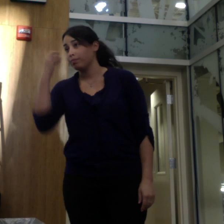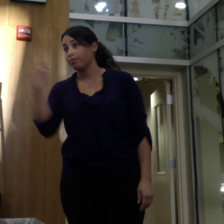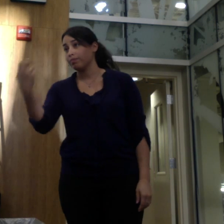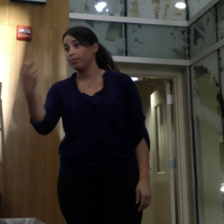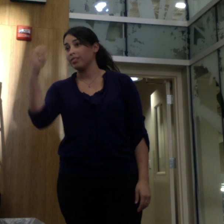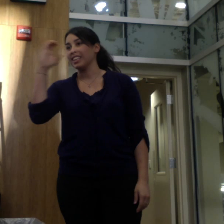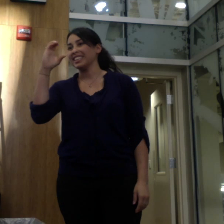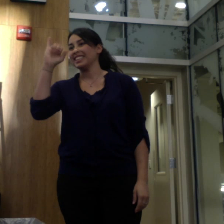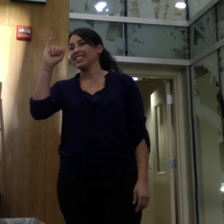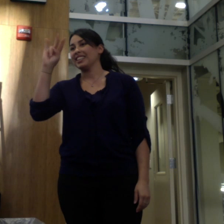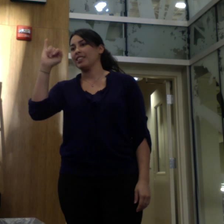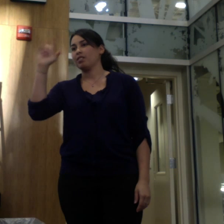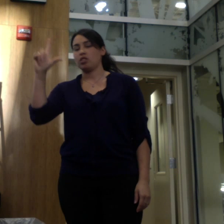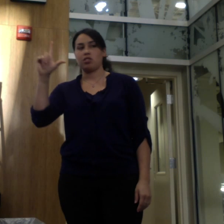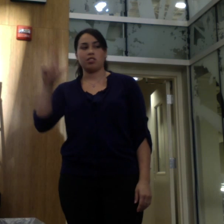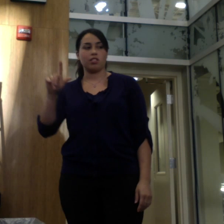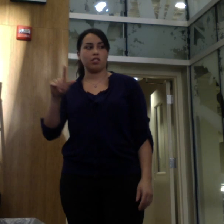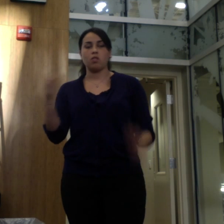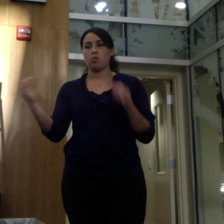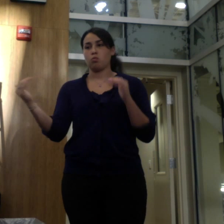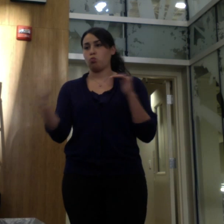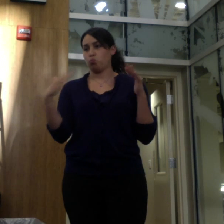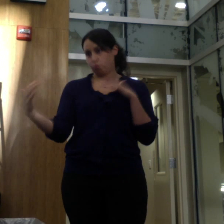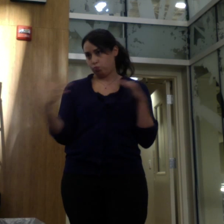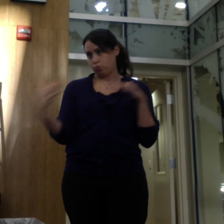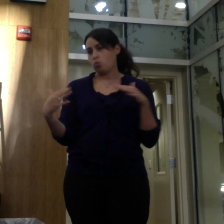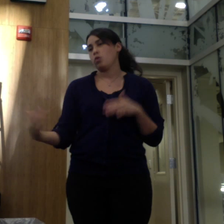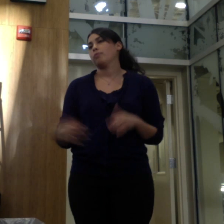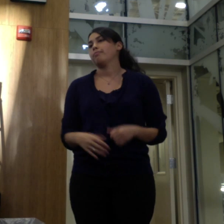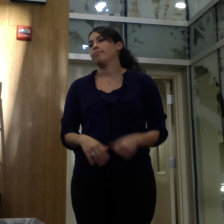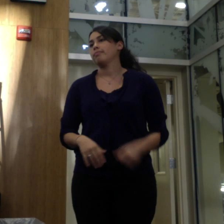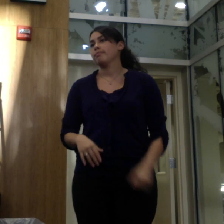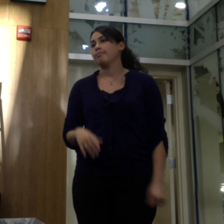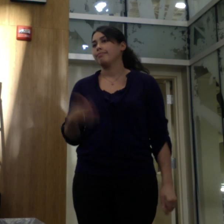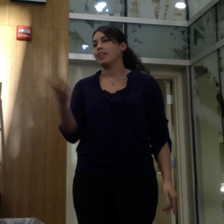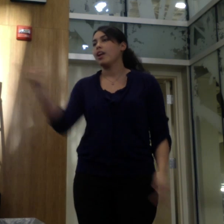Civil unrest. What may cause that civil unrest?